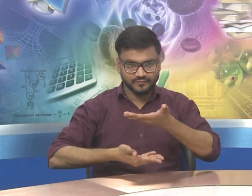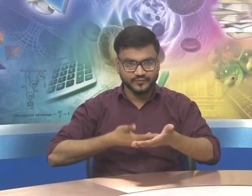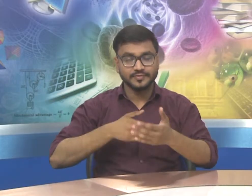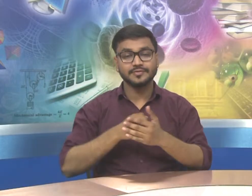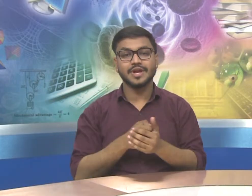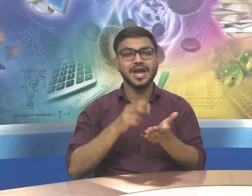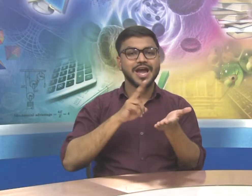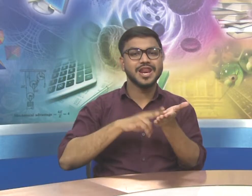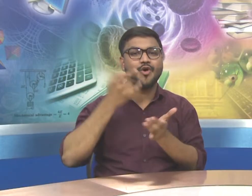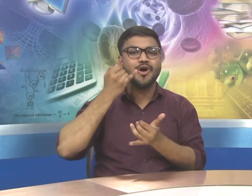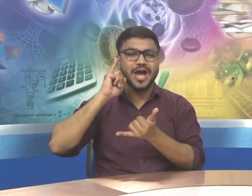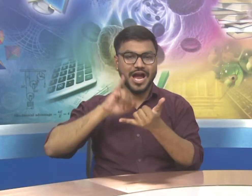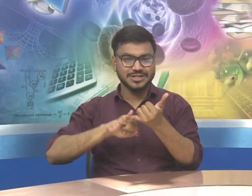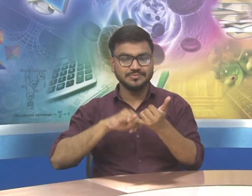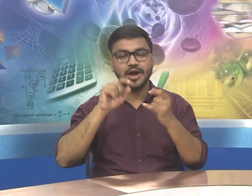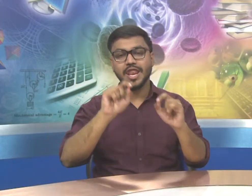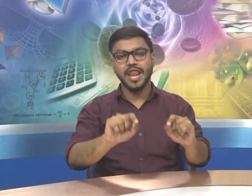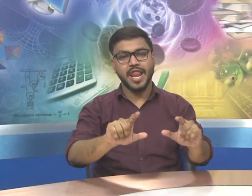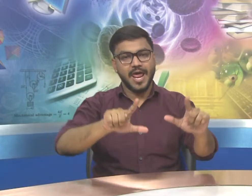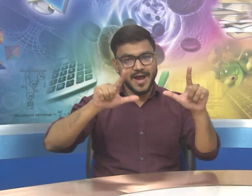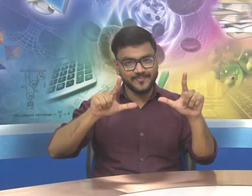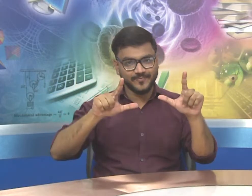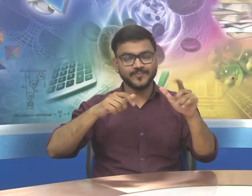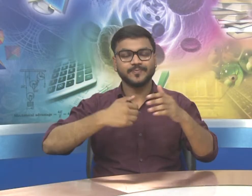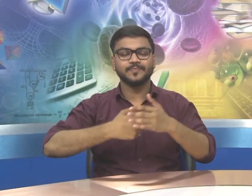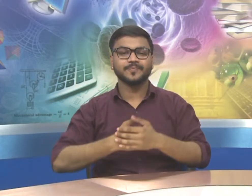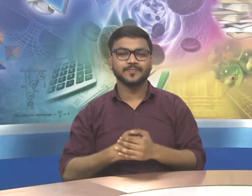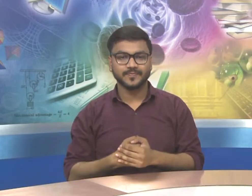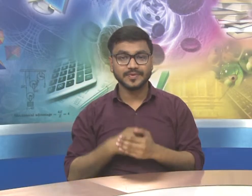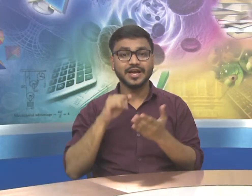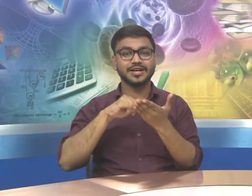Welcome to NIOS live classes.